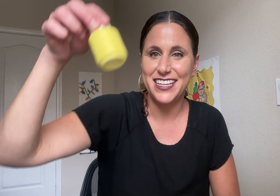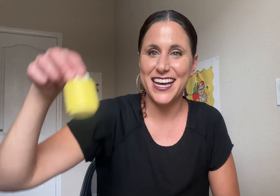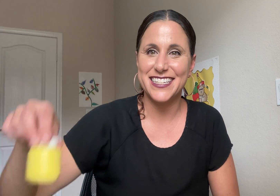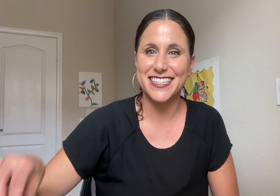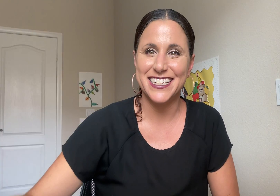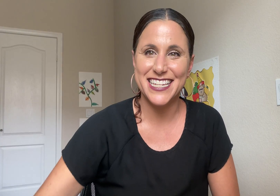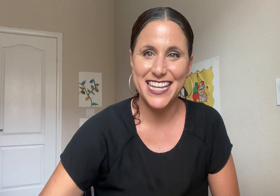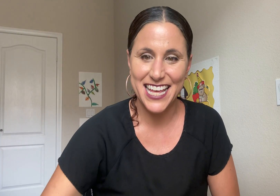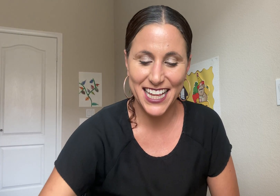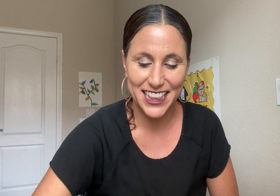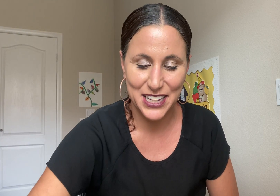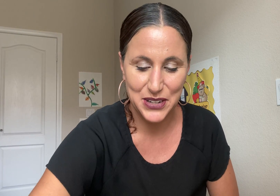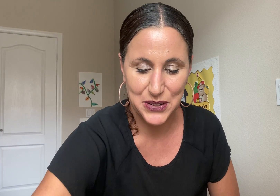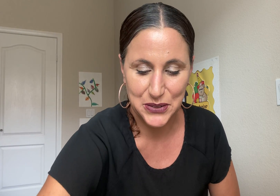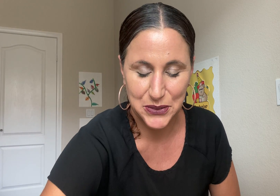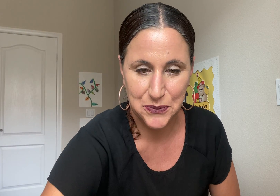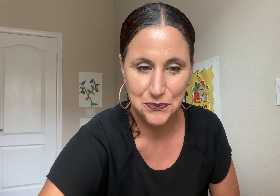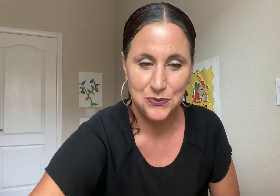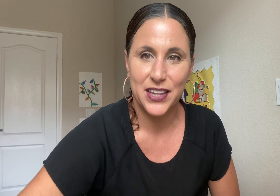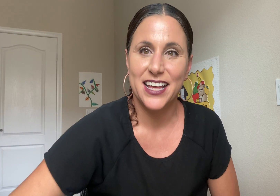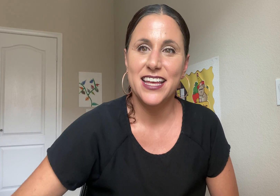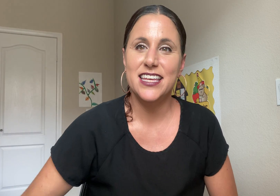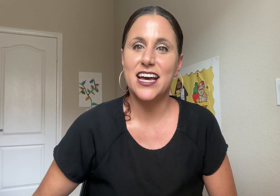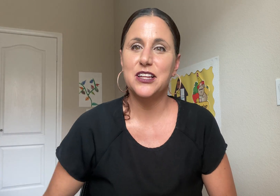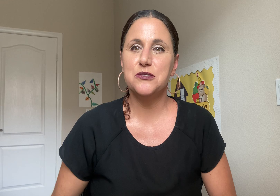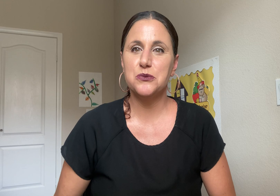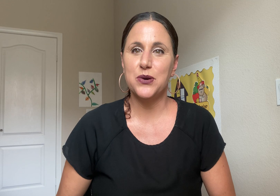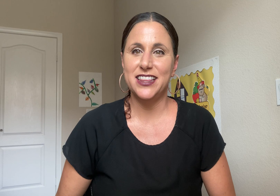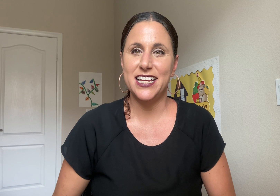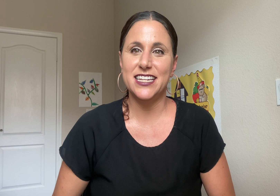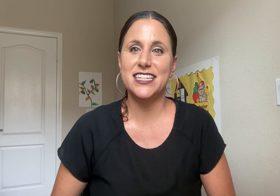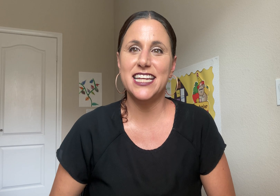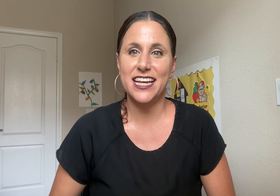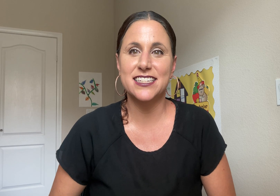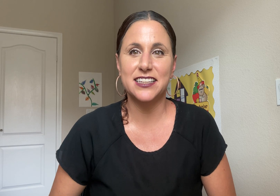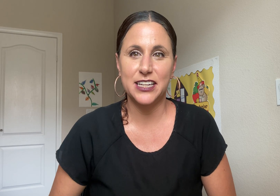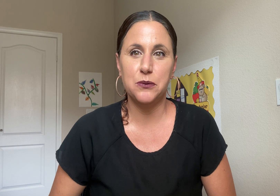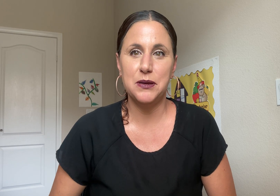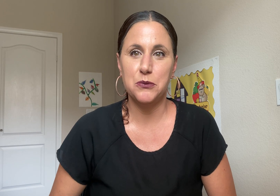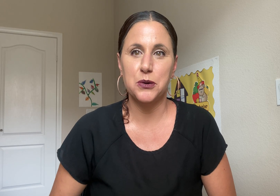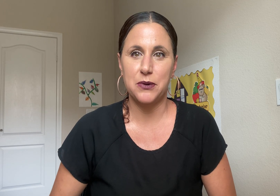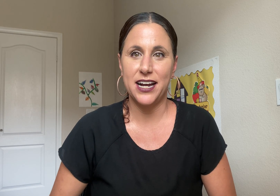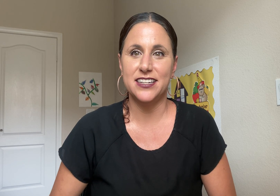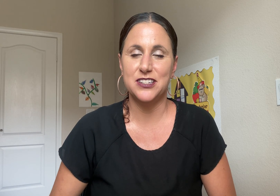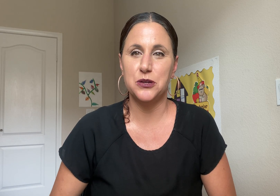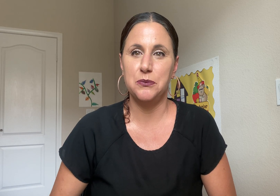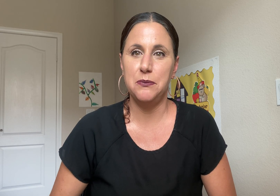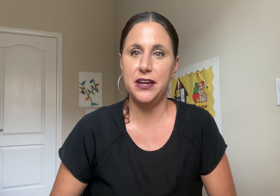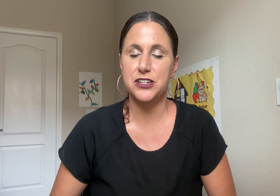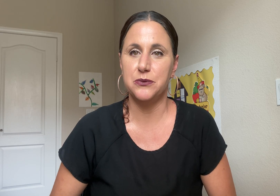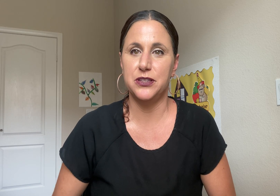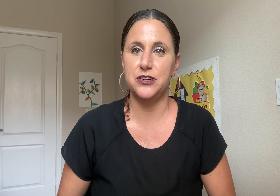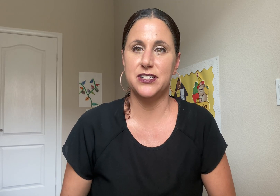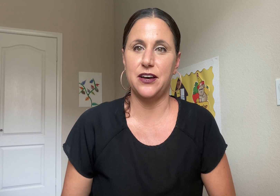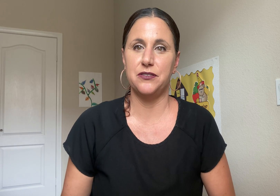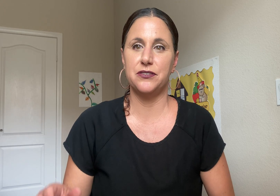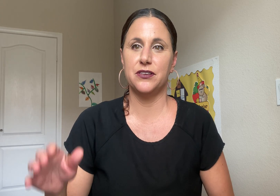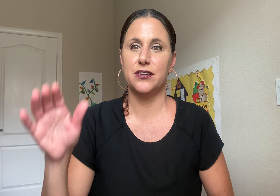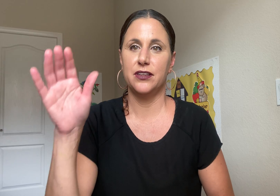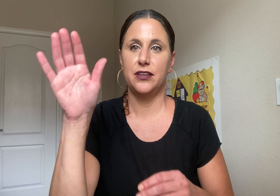yes, it's yellow. Yellow's one that takes a little bit more practice, so be patient with yourself.